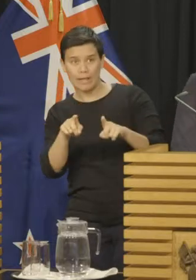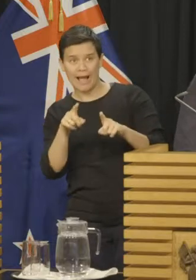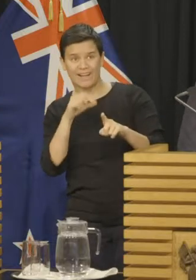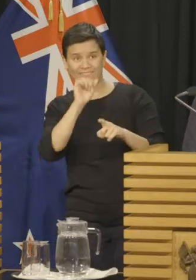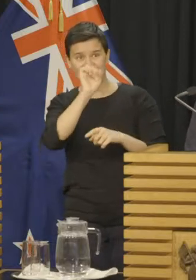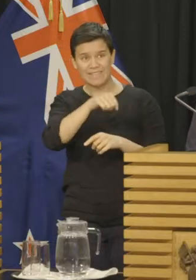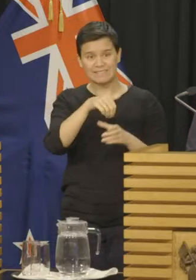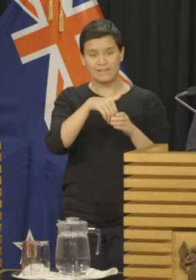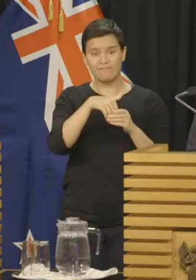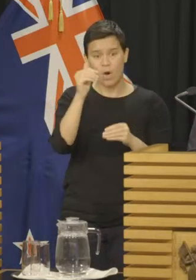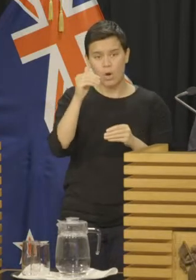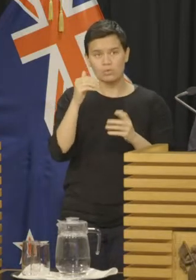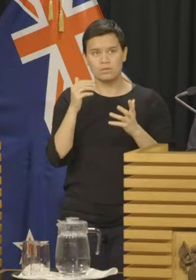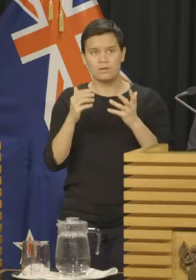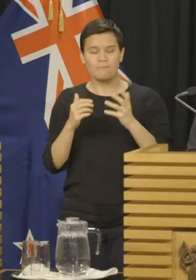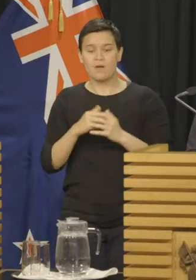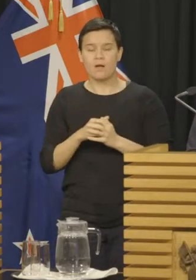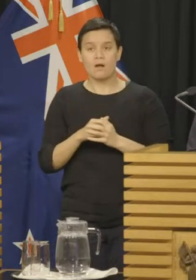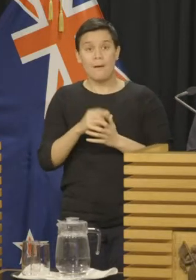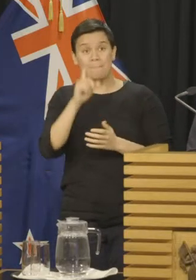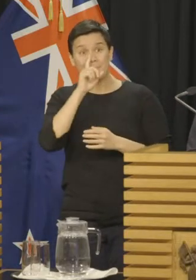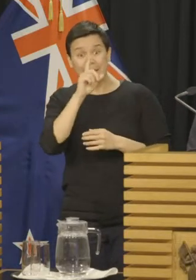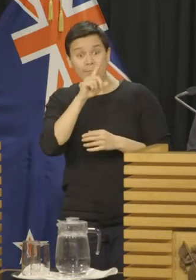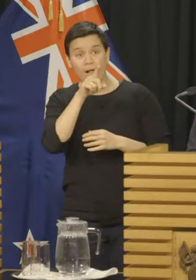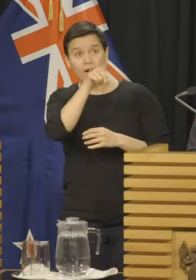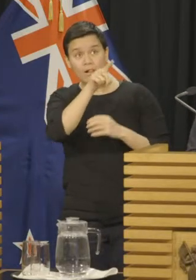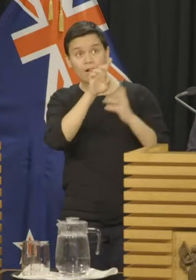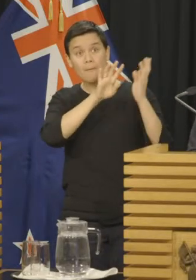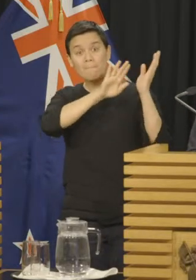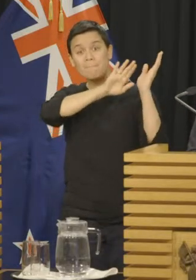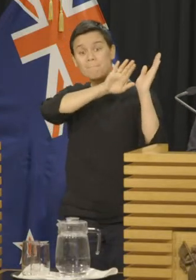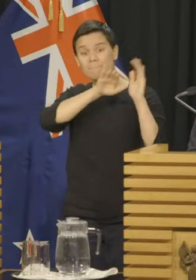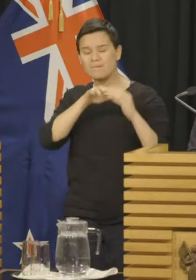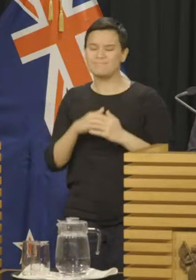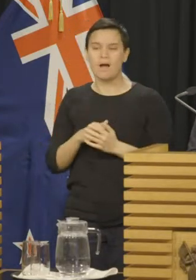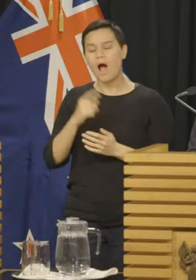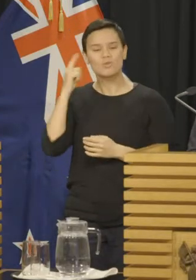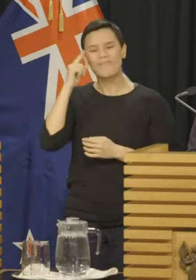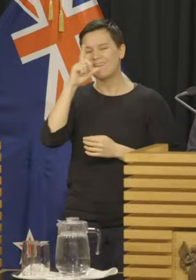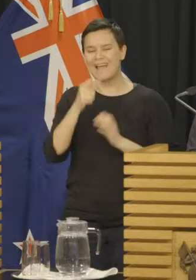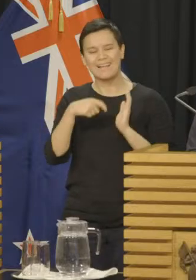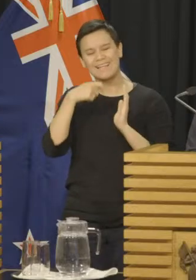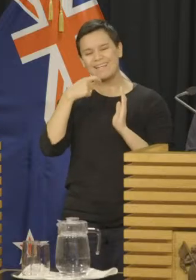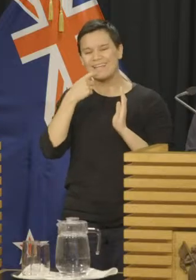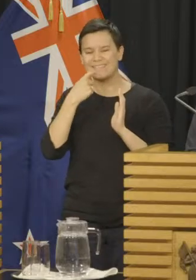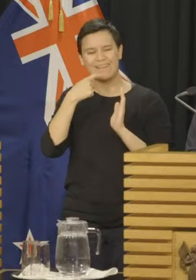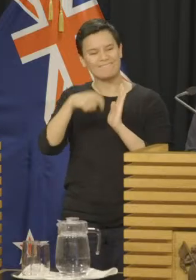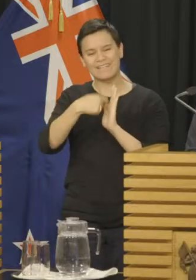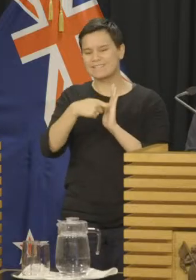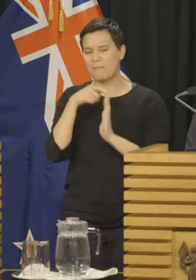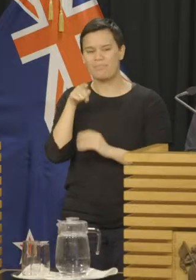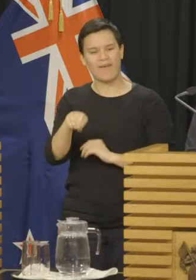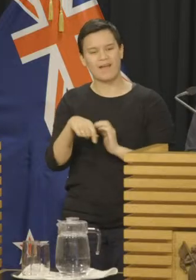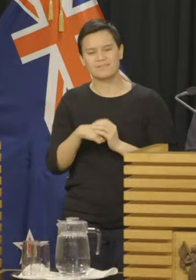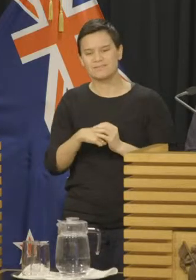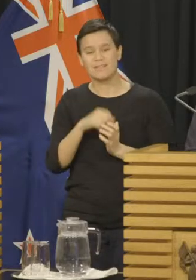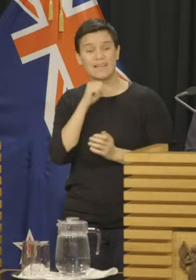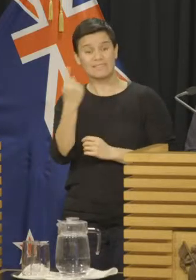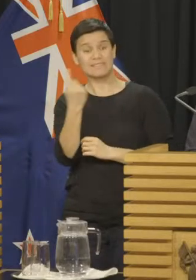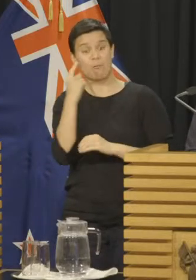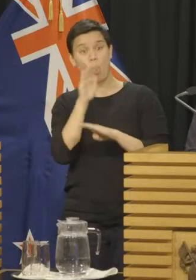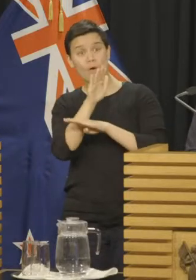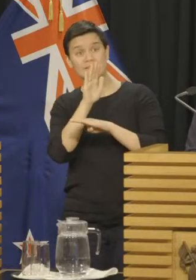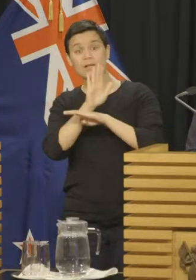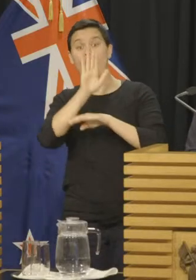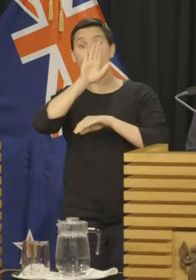demonstrate intent to return. I don't think that's something that we could create an easy legislative fix for. For anyone who's caught up in those circumstances, of